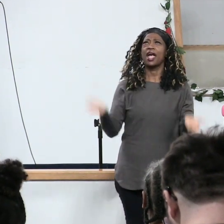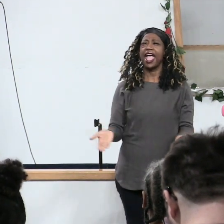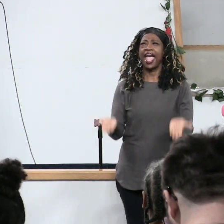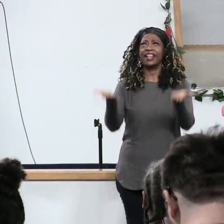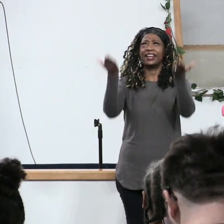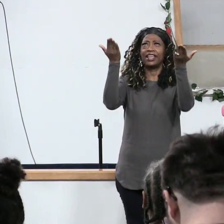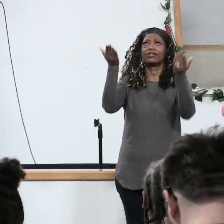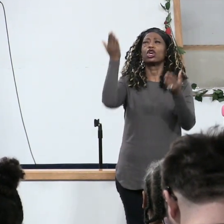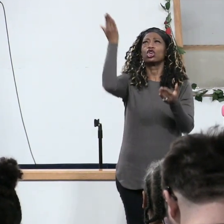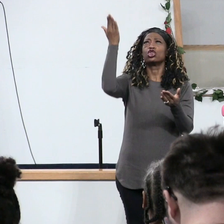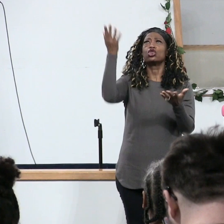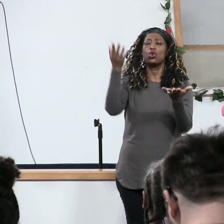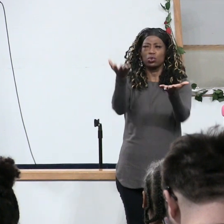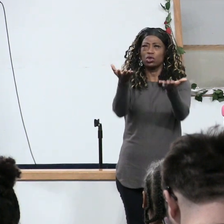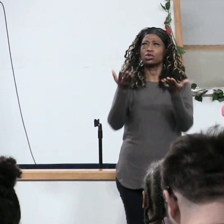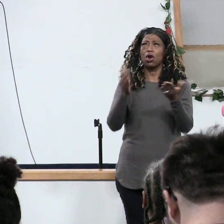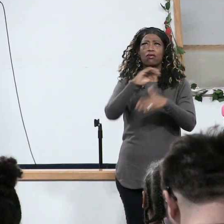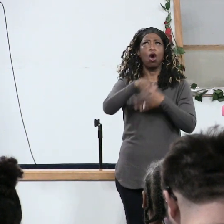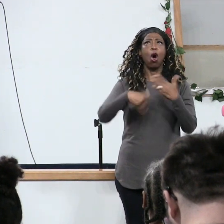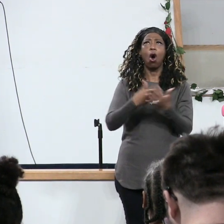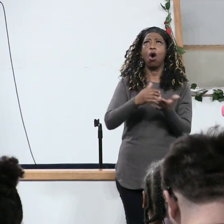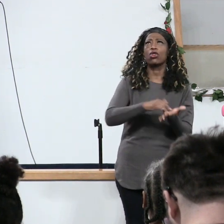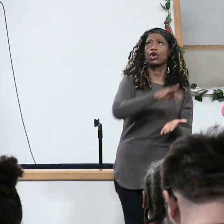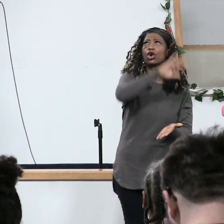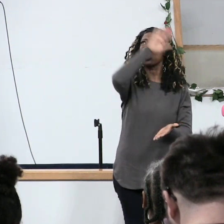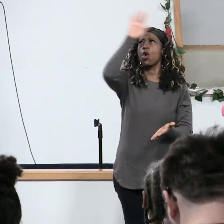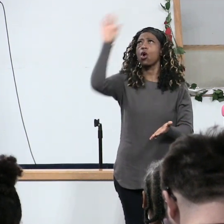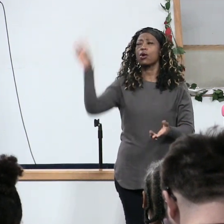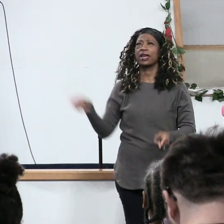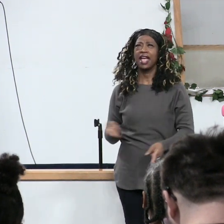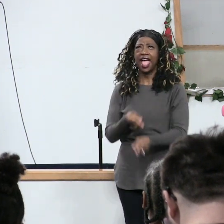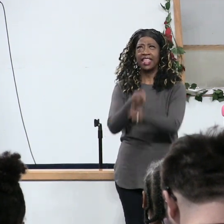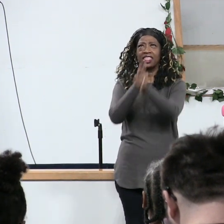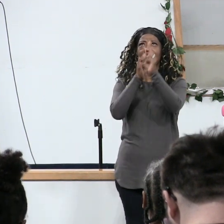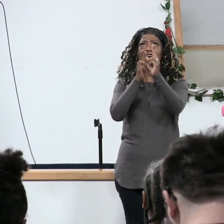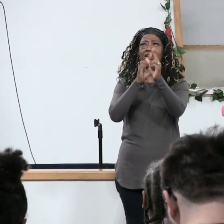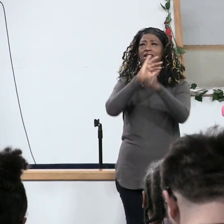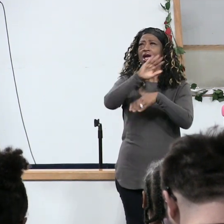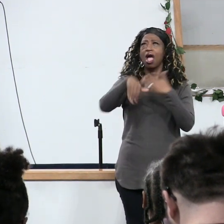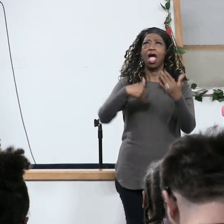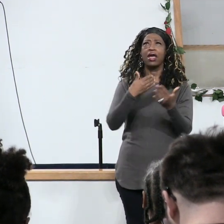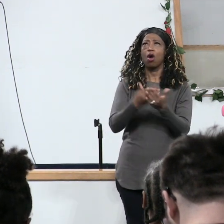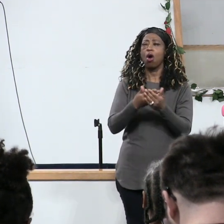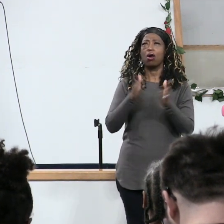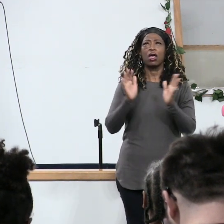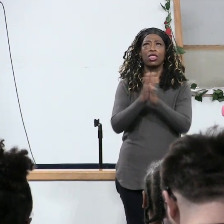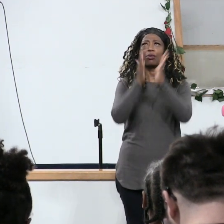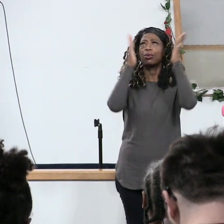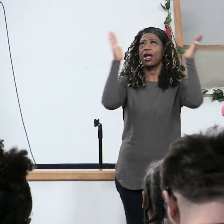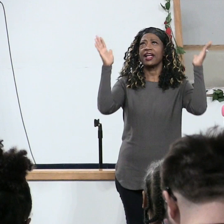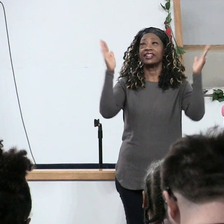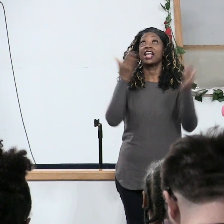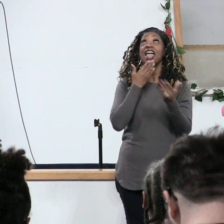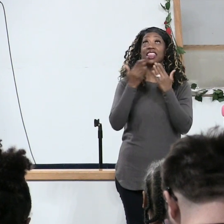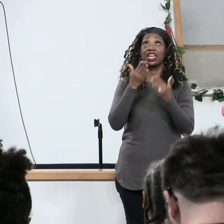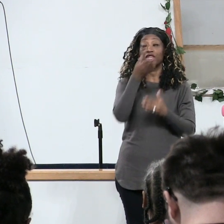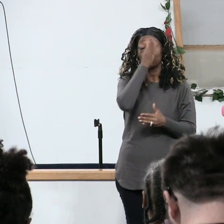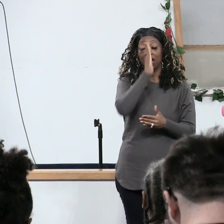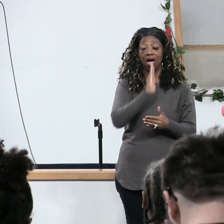up. You deserve all the glory, all the honor, all of our adoration. Thank you, dear God,